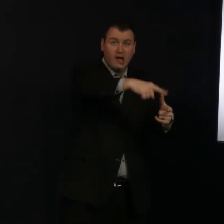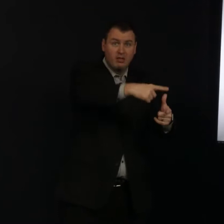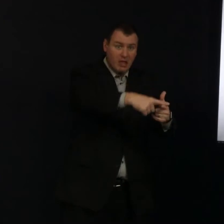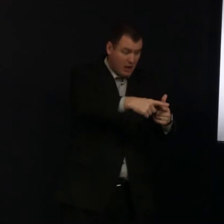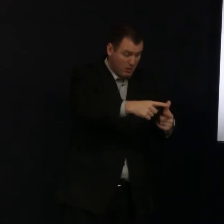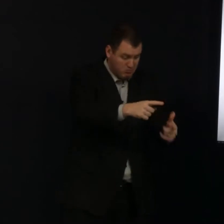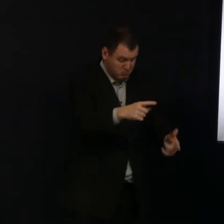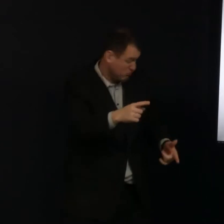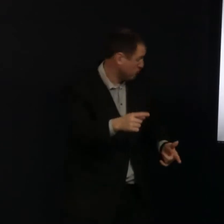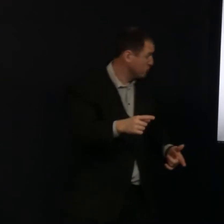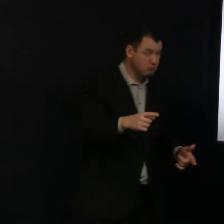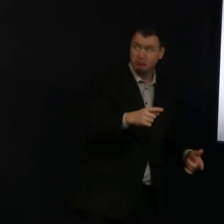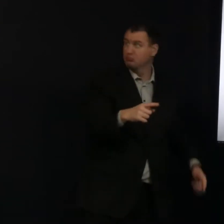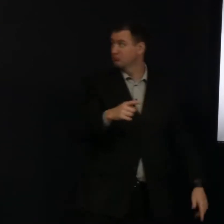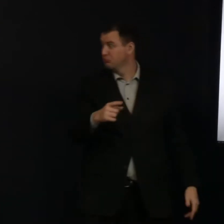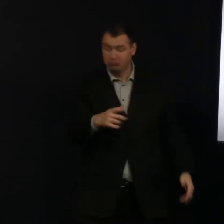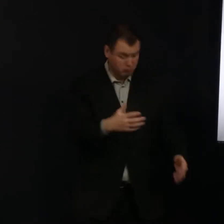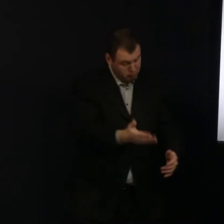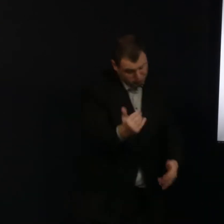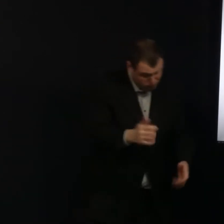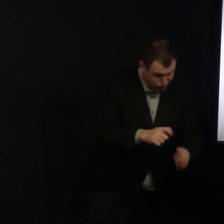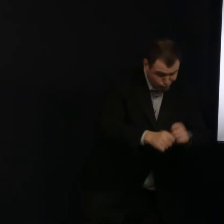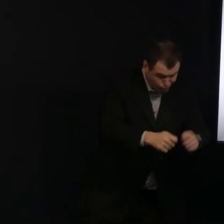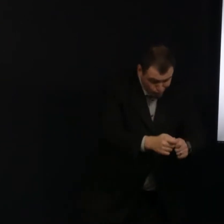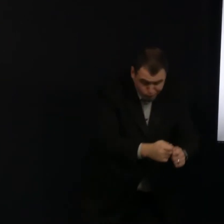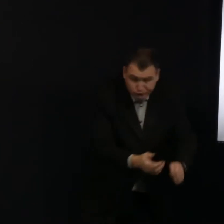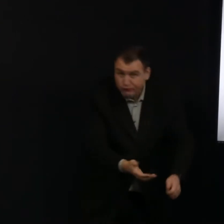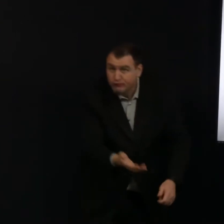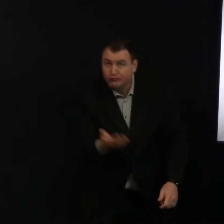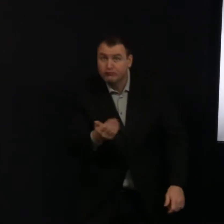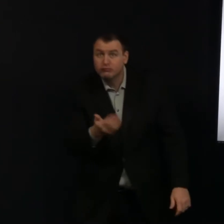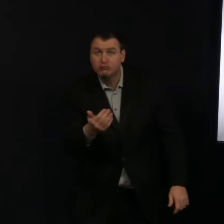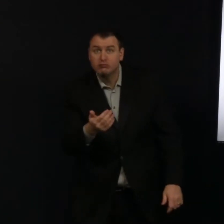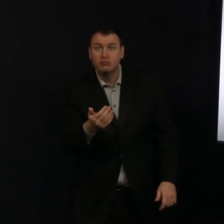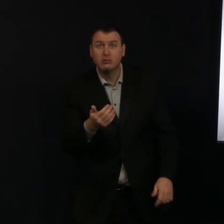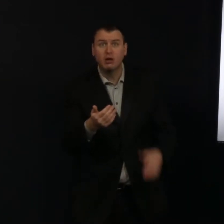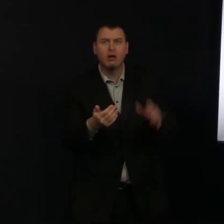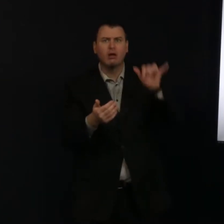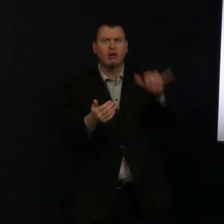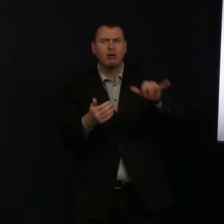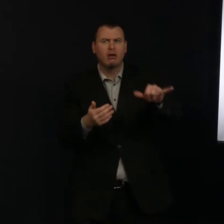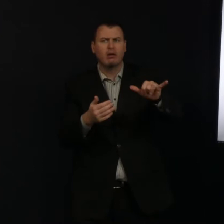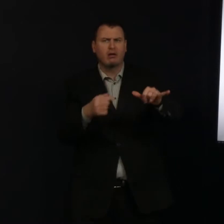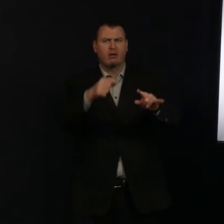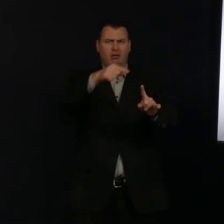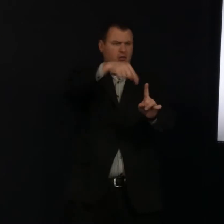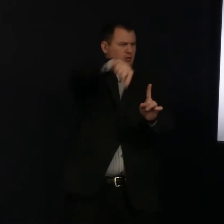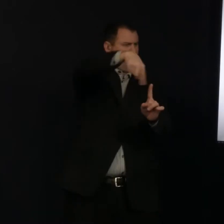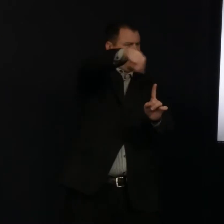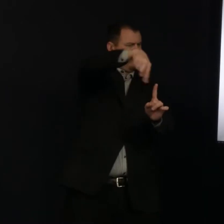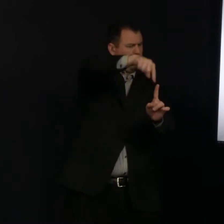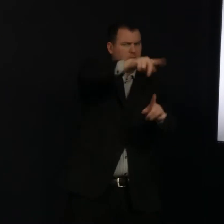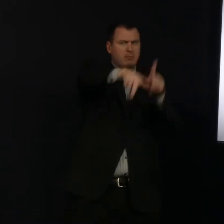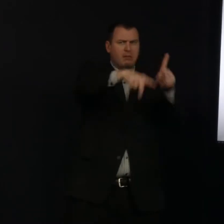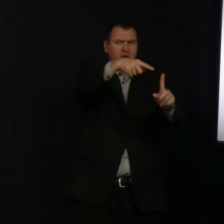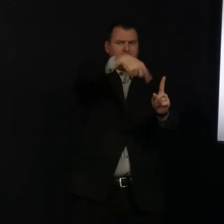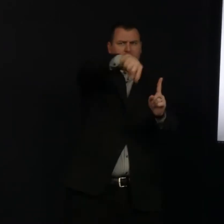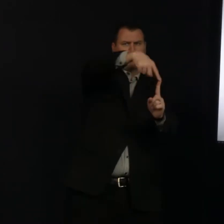And they loosed him. The way was round, so they cut him loose. And then certain